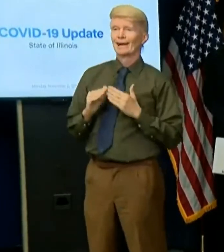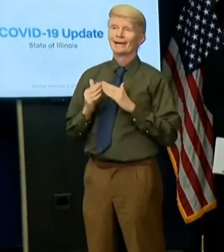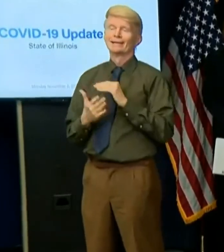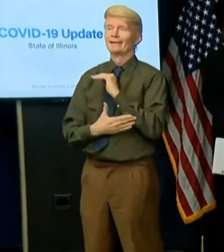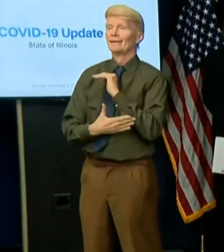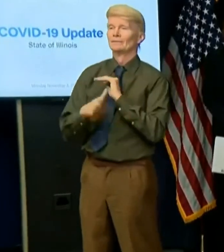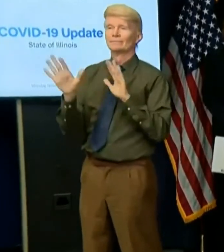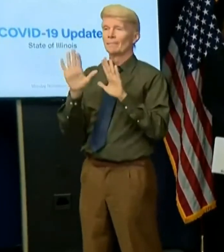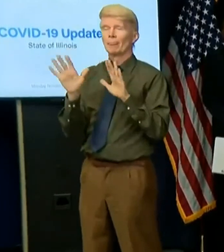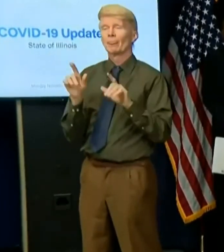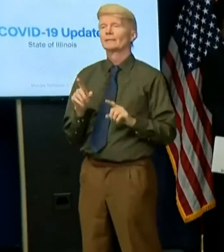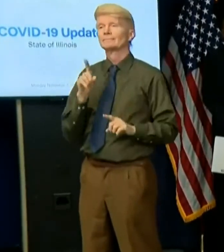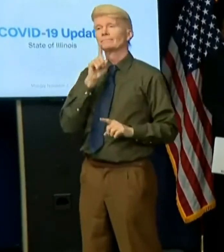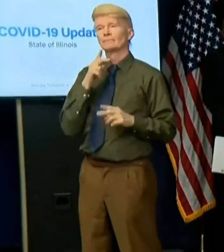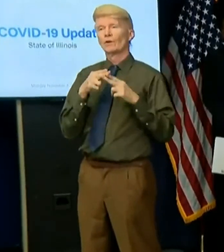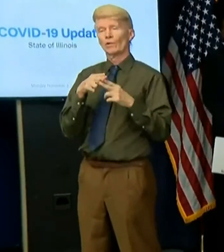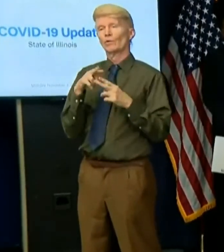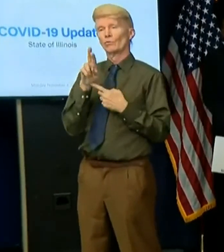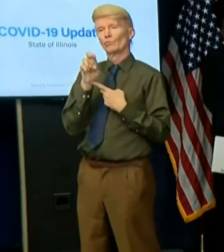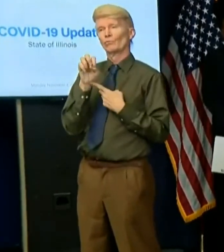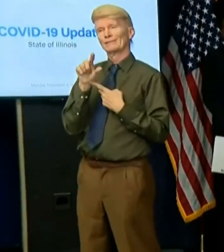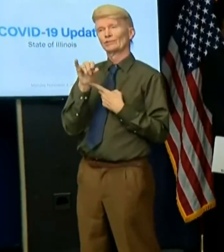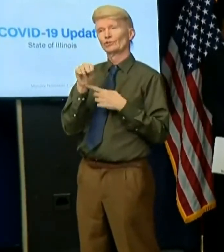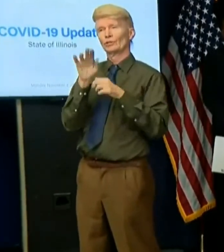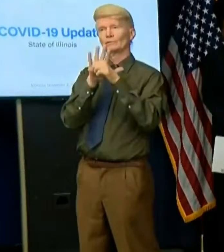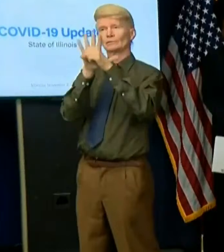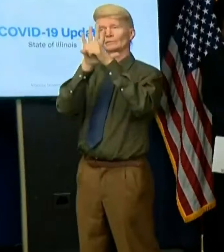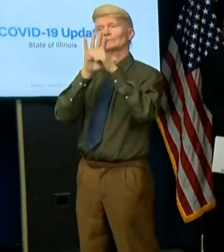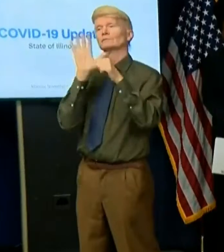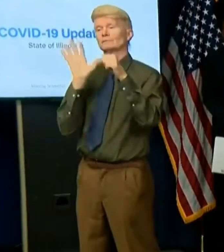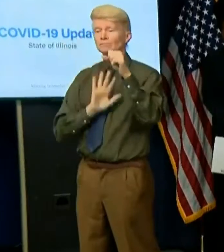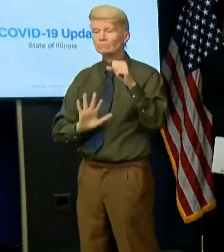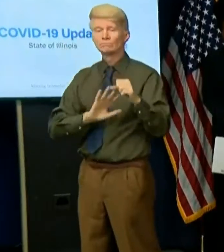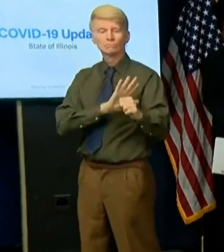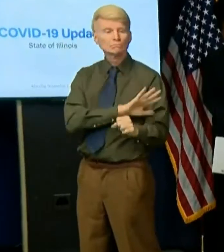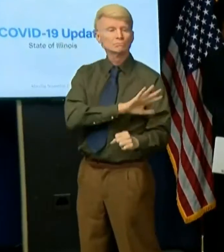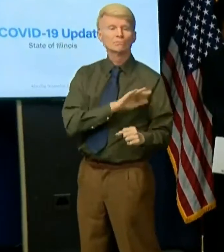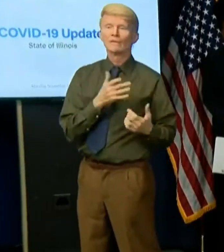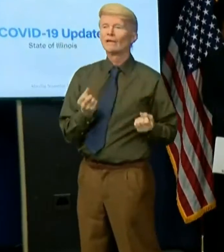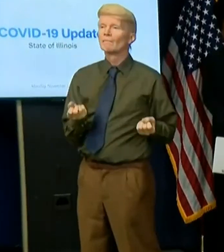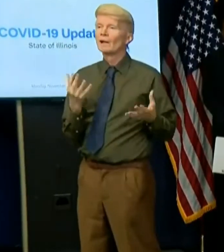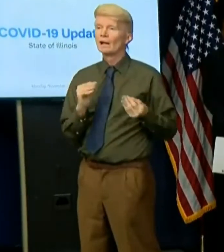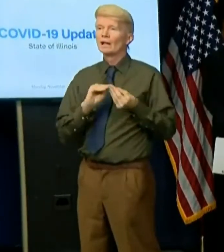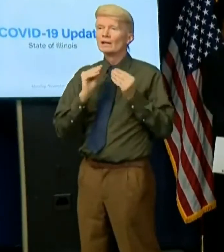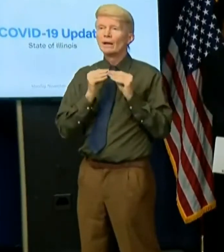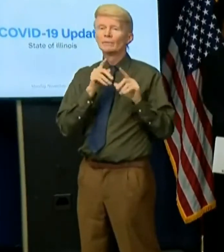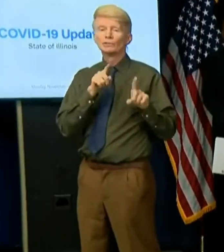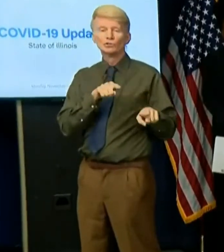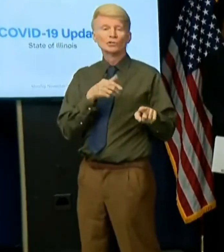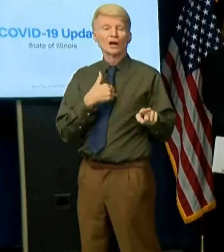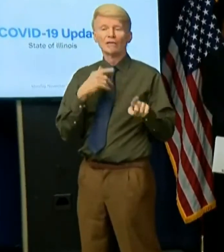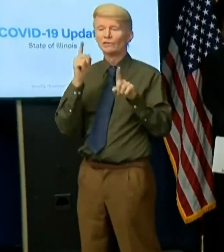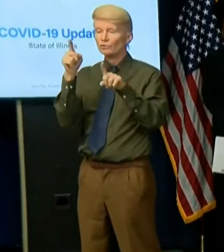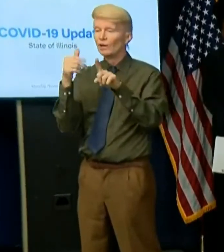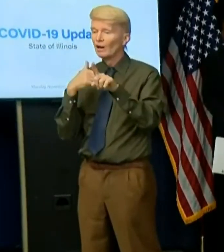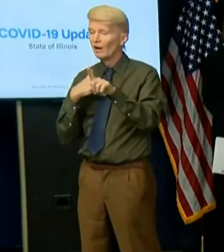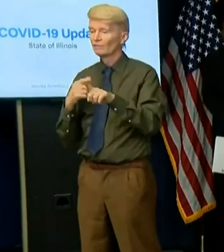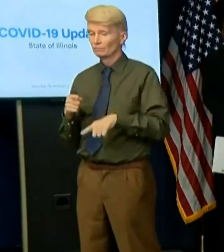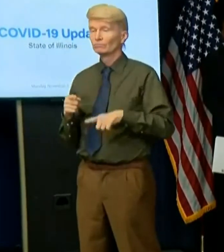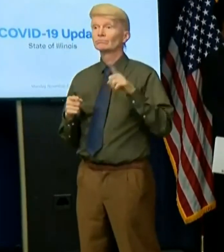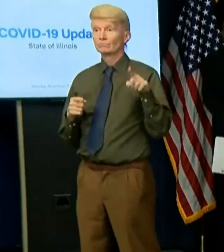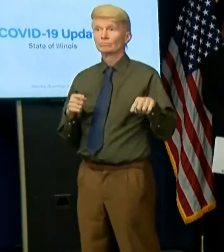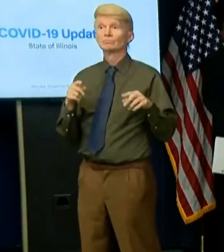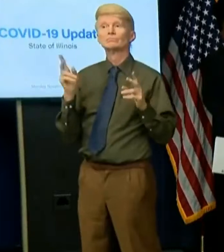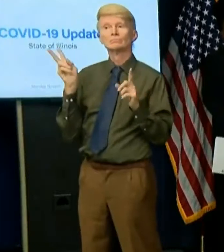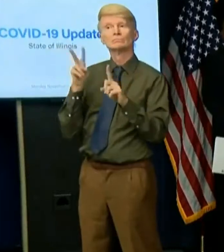created regions, we're trying to make decisions based upon the numbers for each region. I know that we've been asked